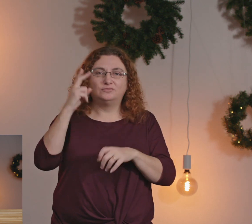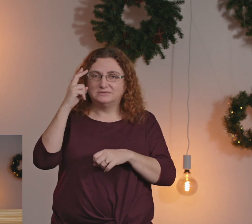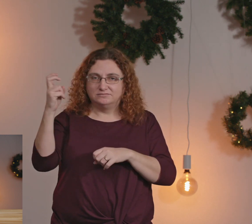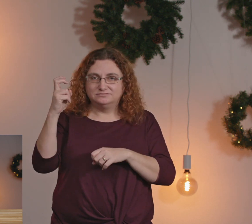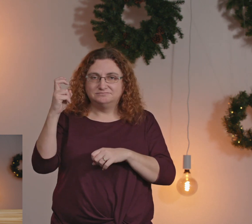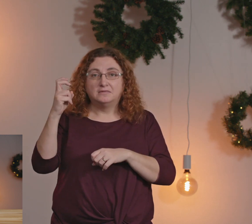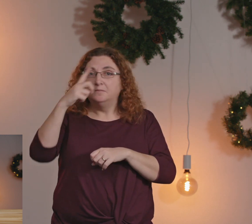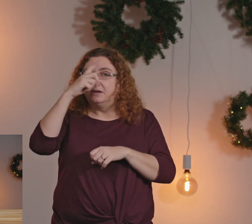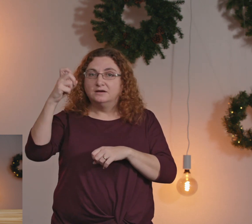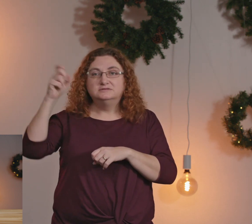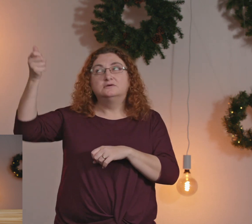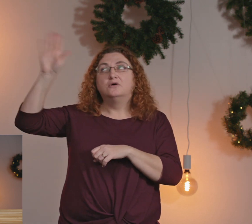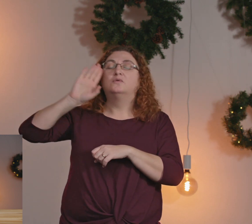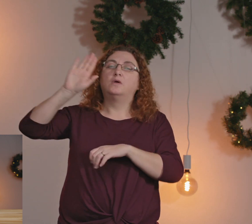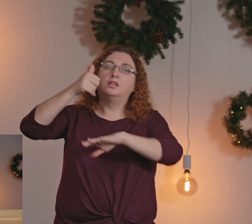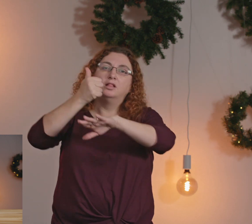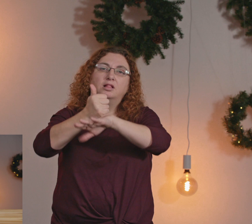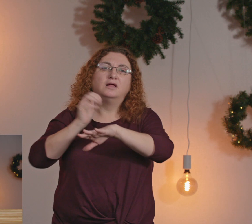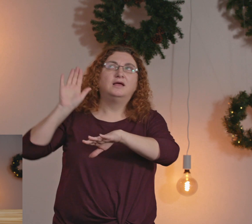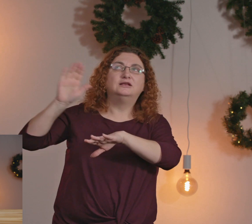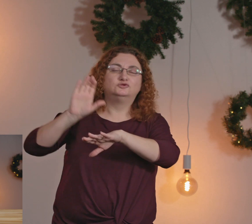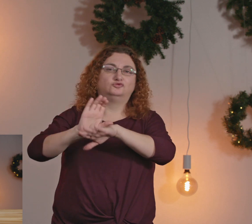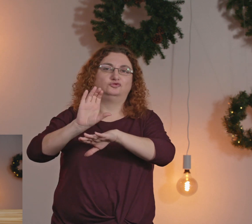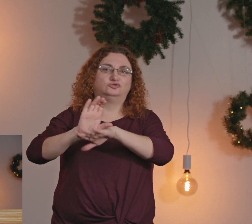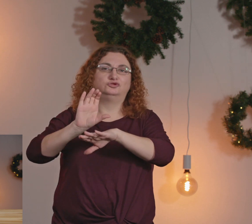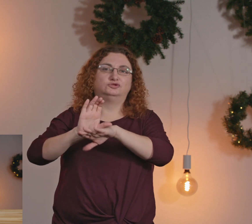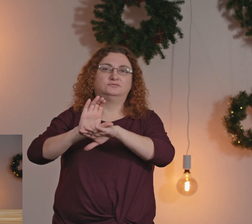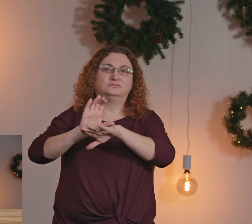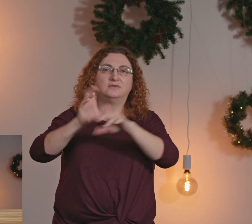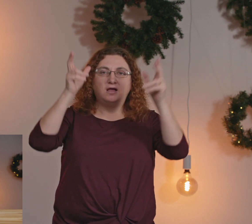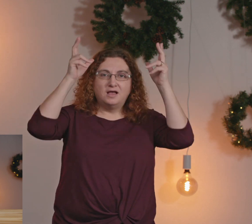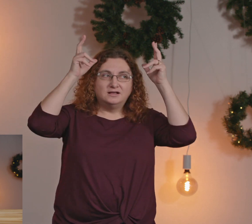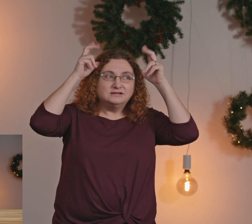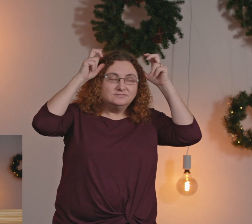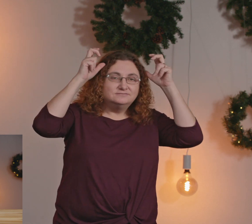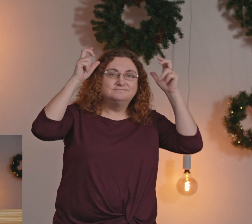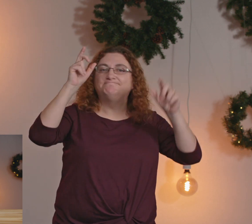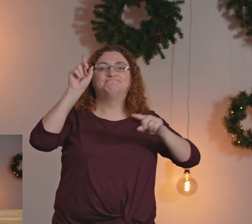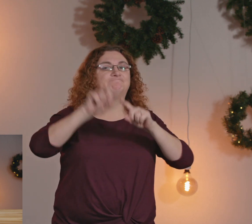that God will build his church and the gates of hell won't prevail against it?